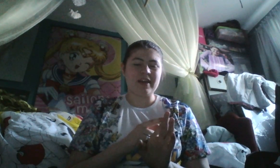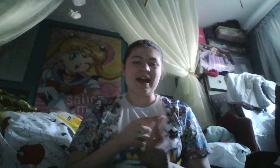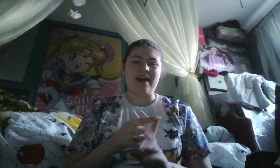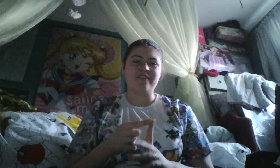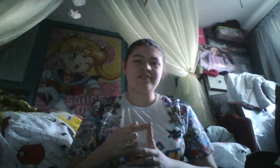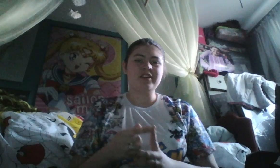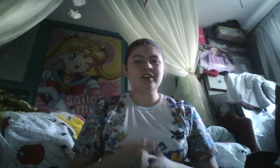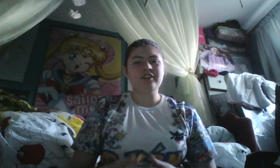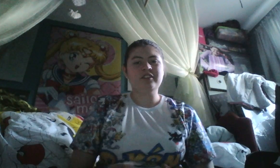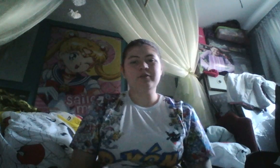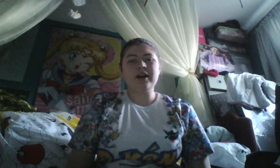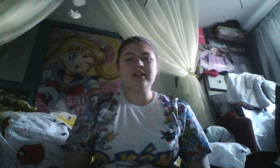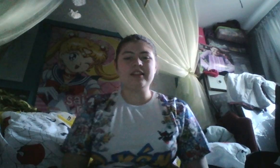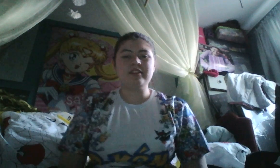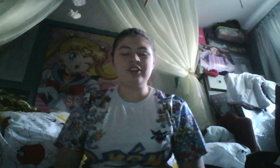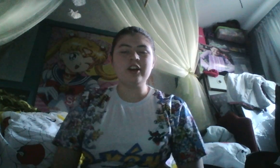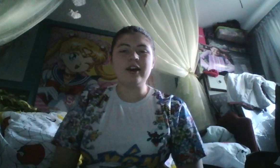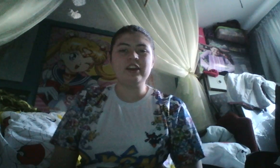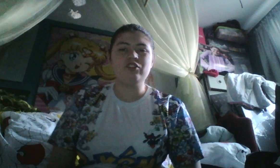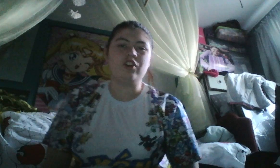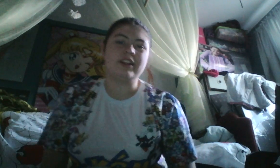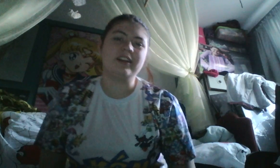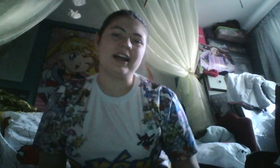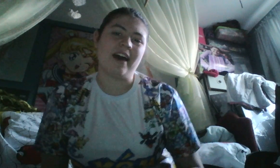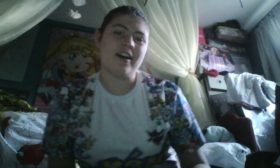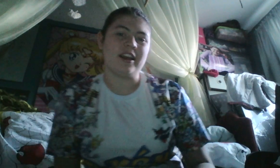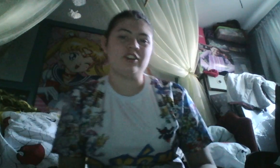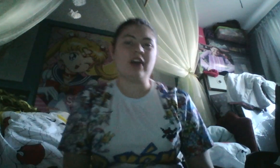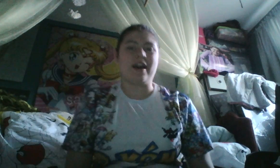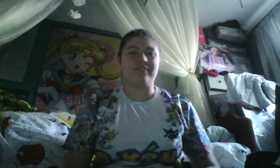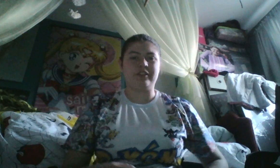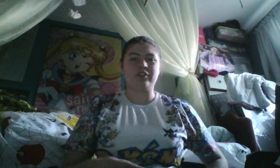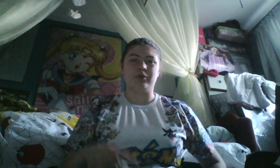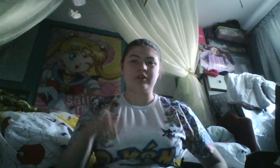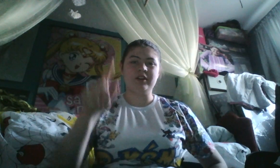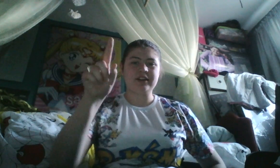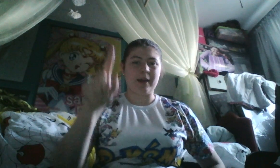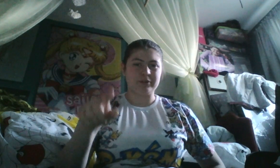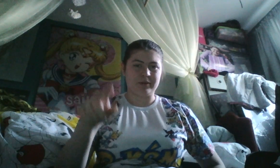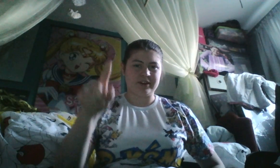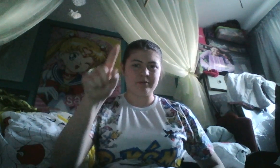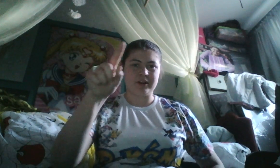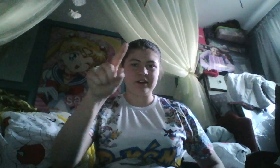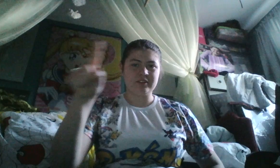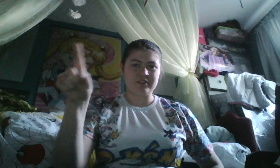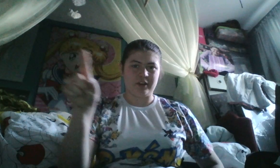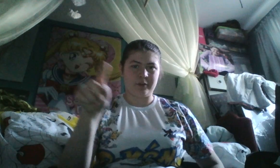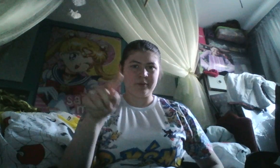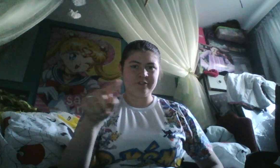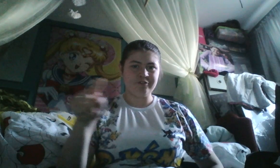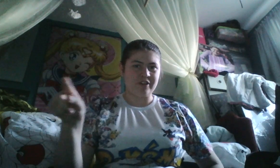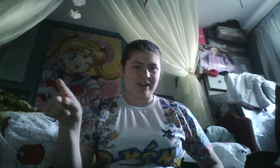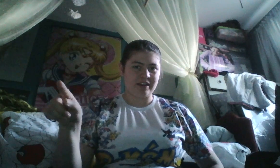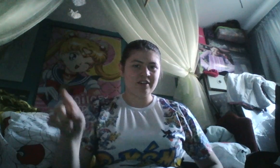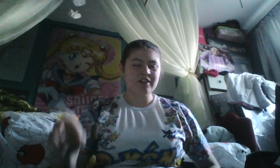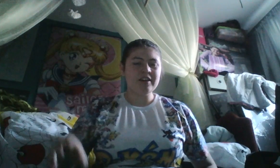F. Well, you know how you draw a little F in school? Capital one. 1, 2, 3.